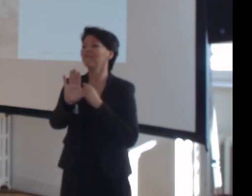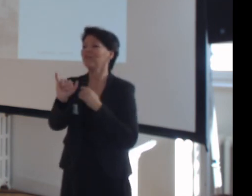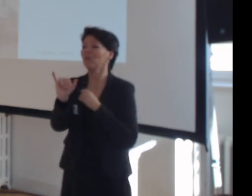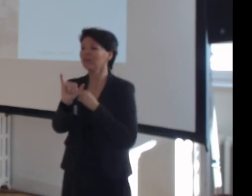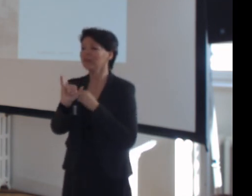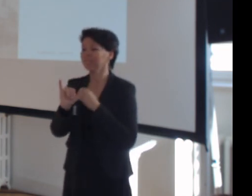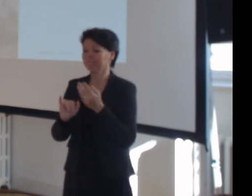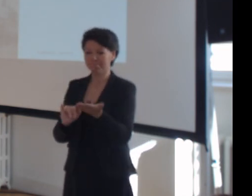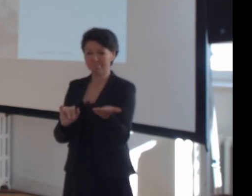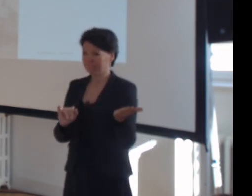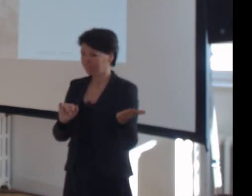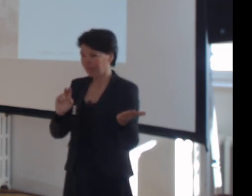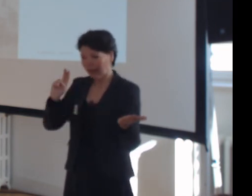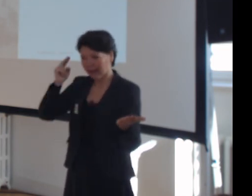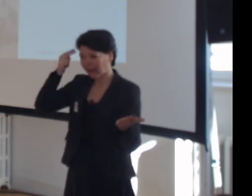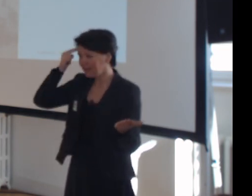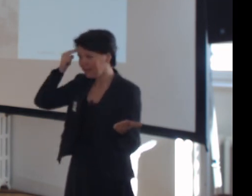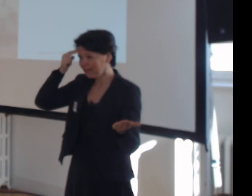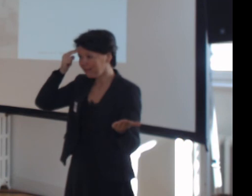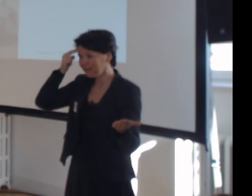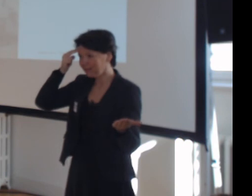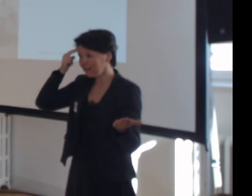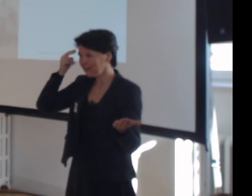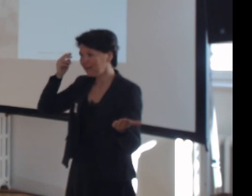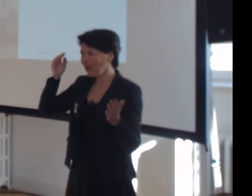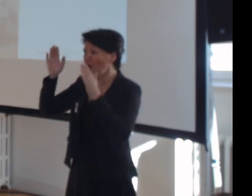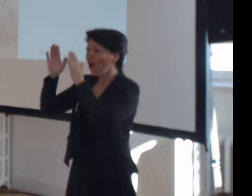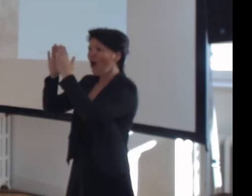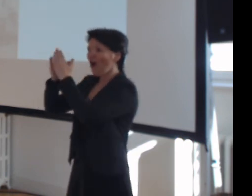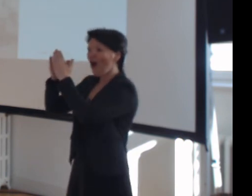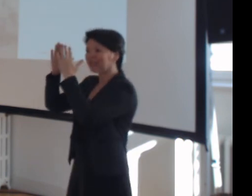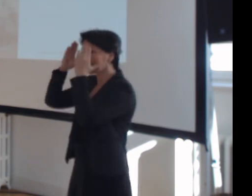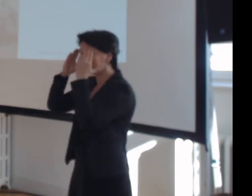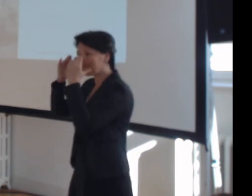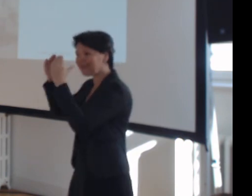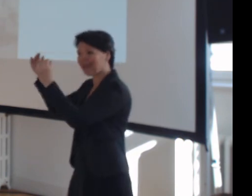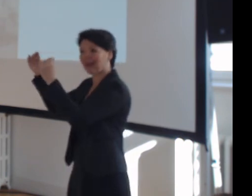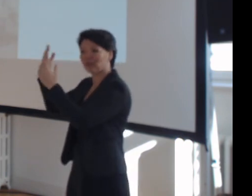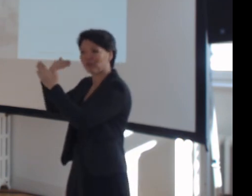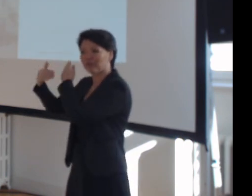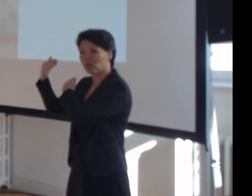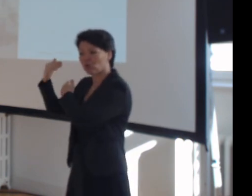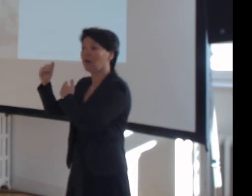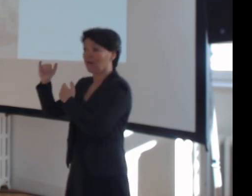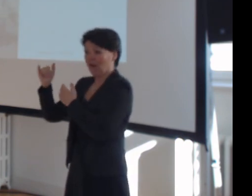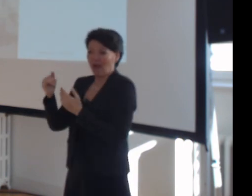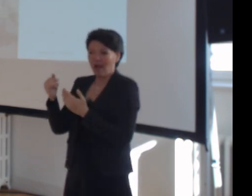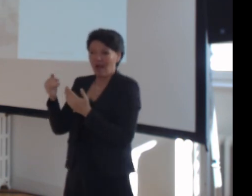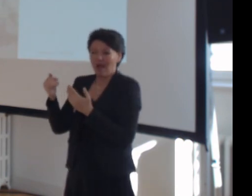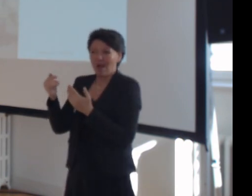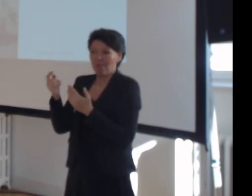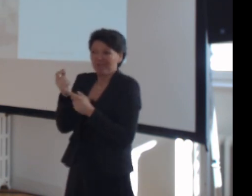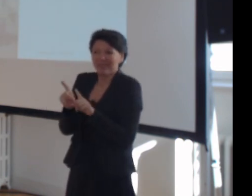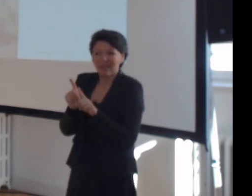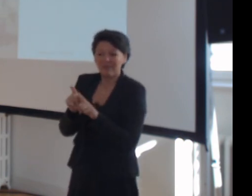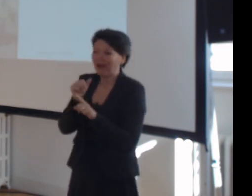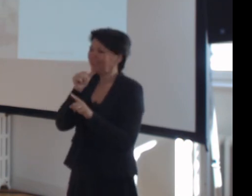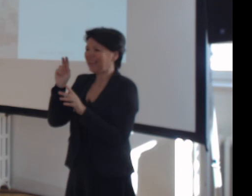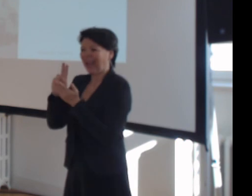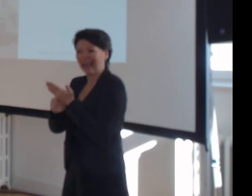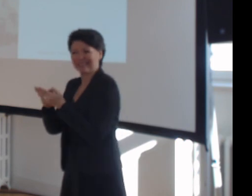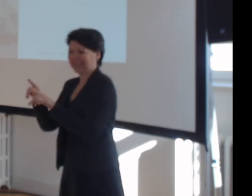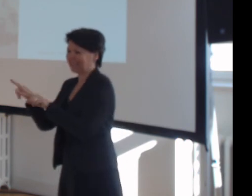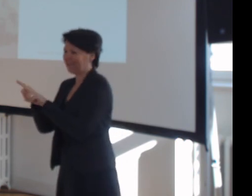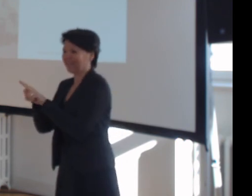was that it was just not recognizable. The houses in the Netherlands, yes, they look the same, but also not really. Same